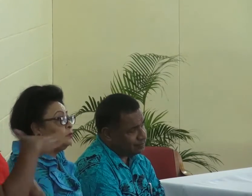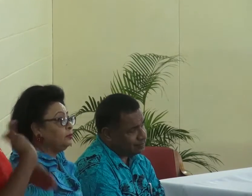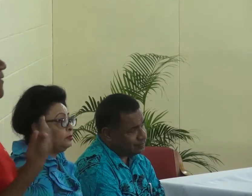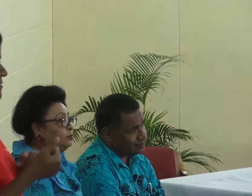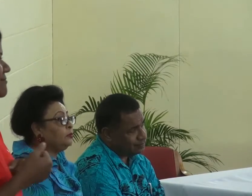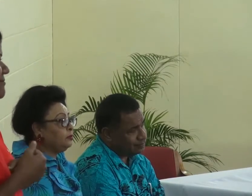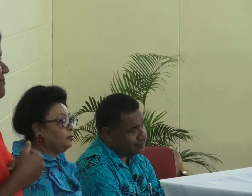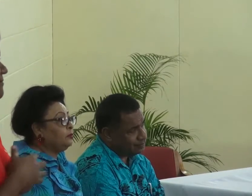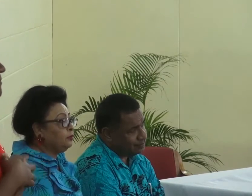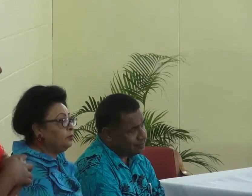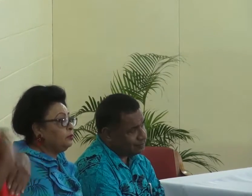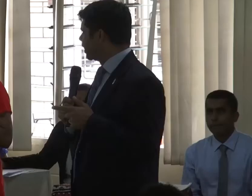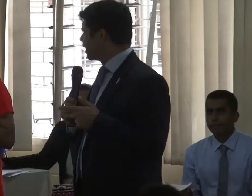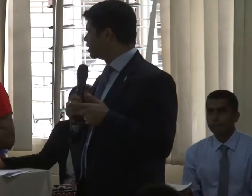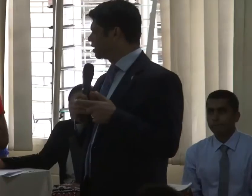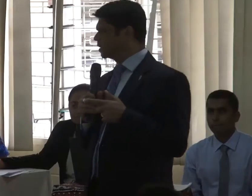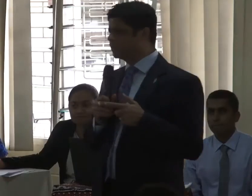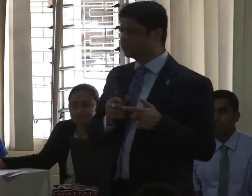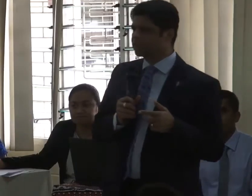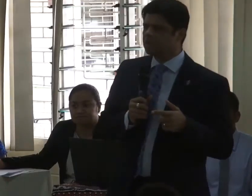light will come up for a certain number.